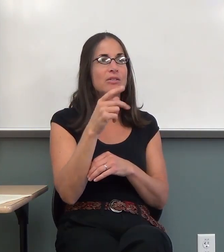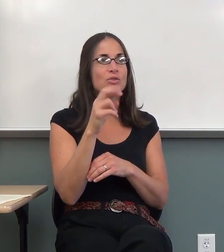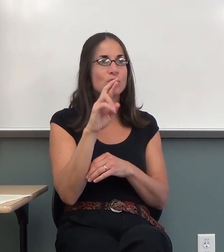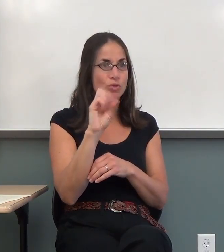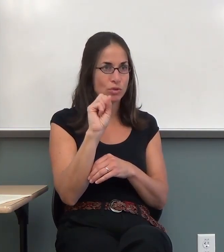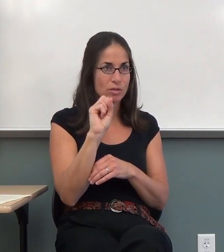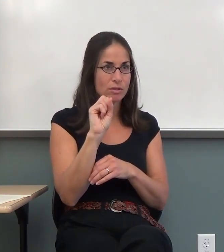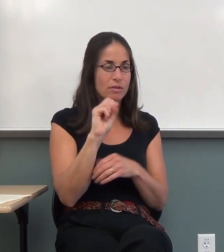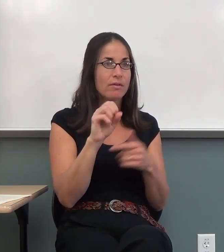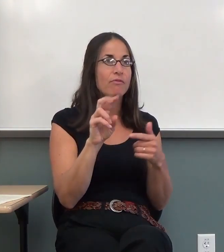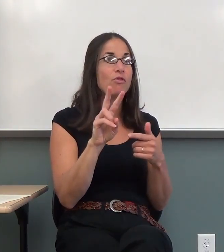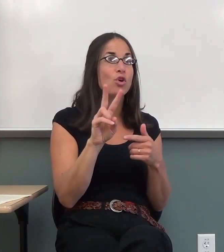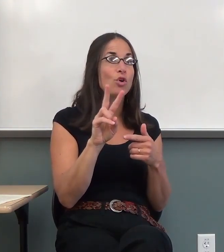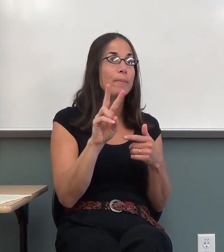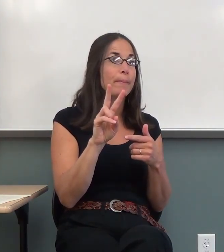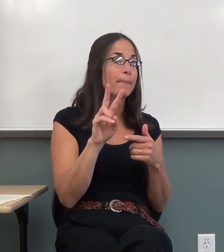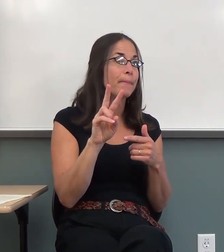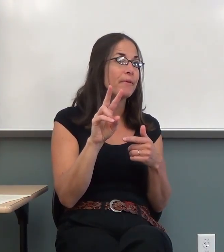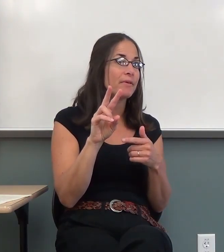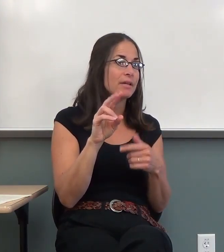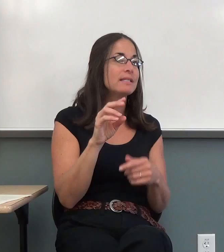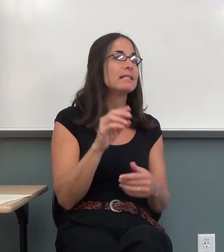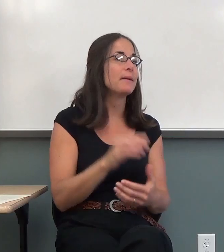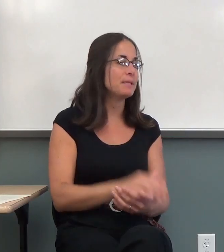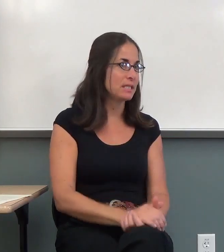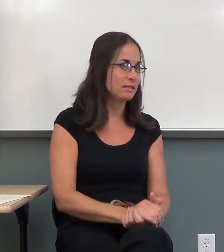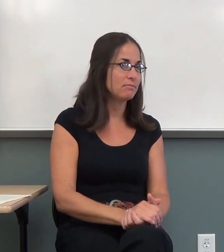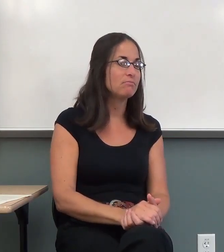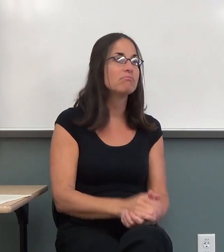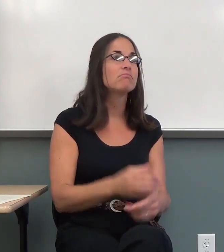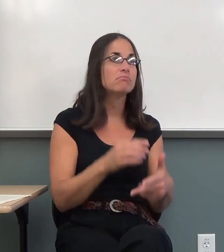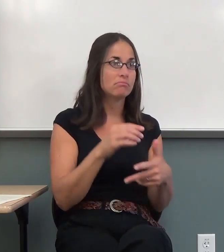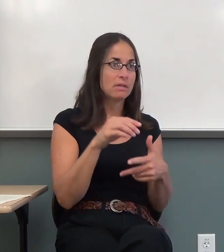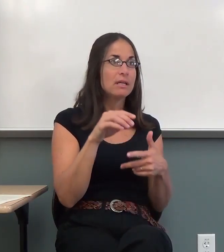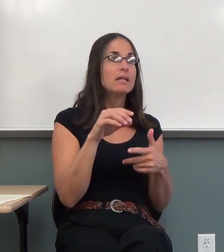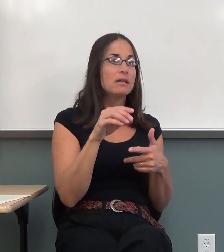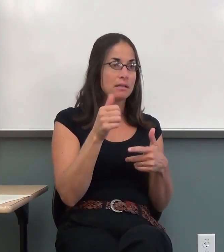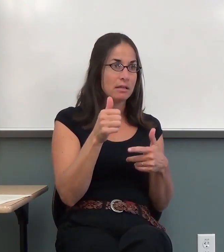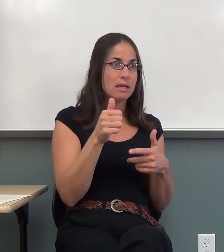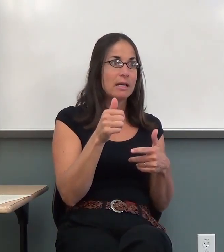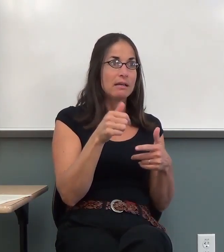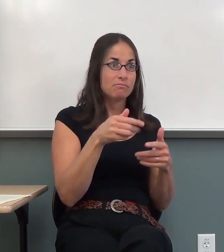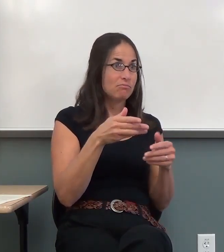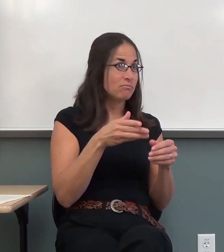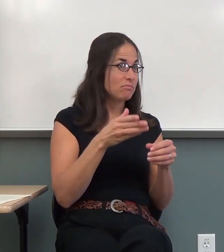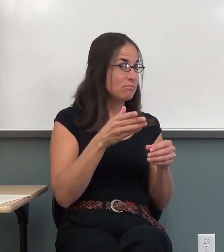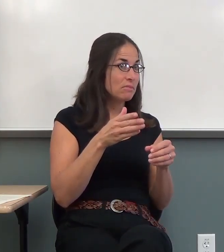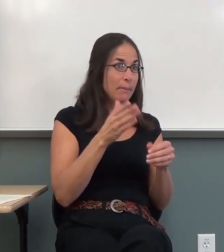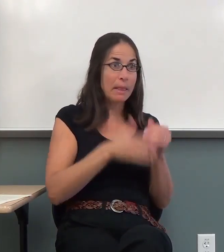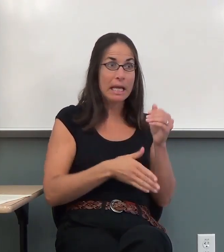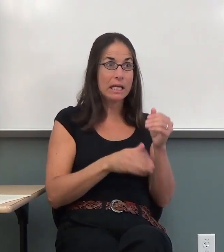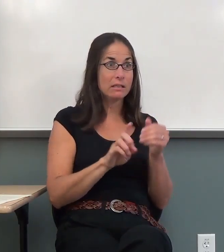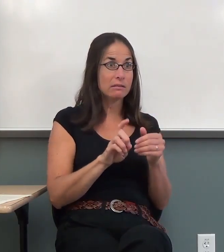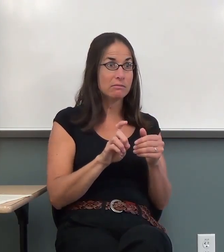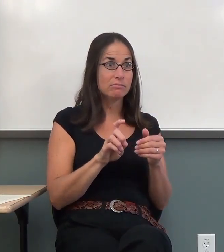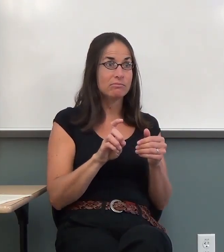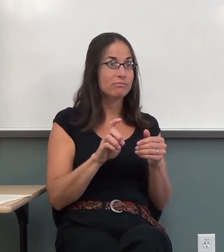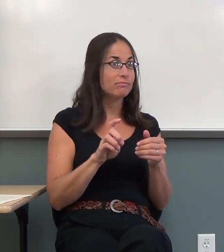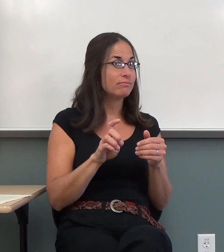verb? Good. So is that enough to tell us information that's complete? Absolutely, right? Because you wouldn't say